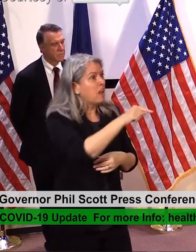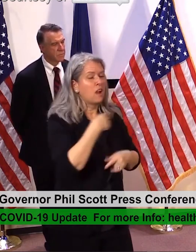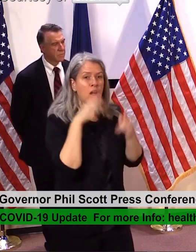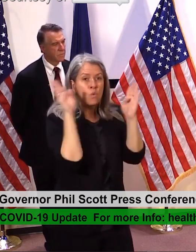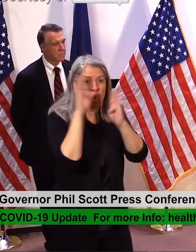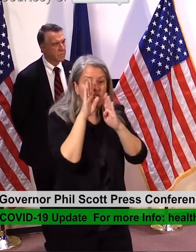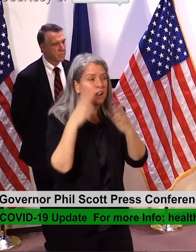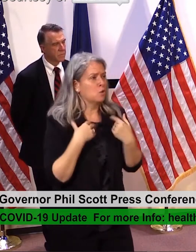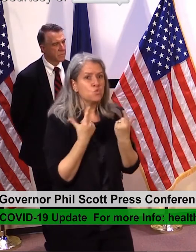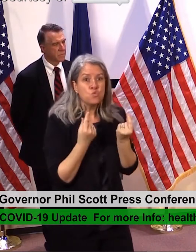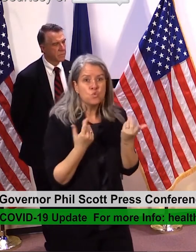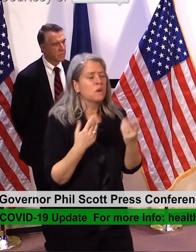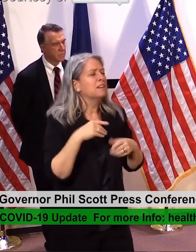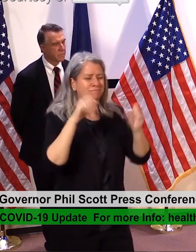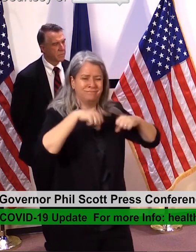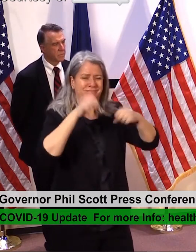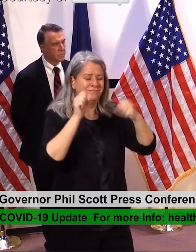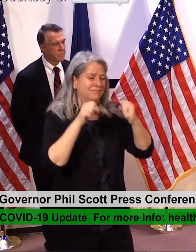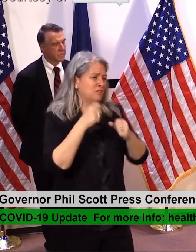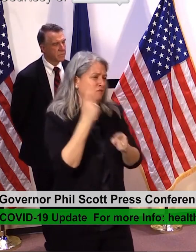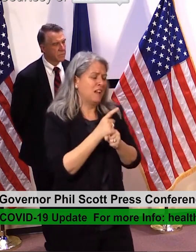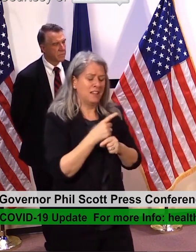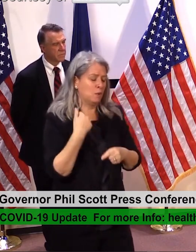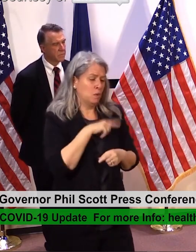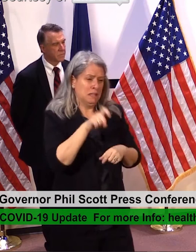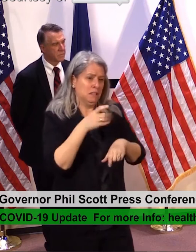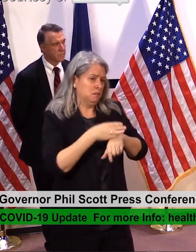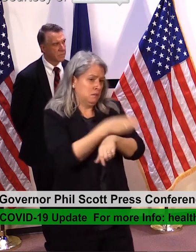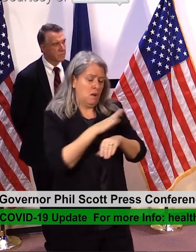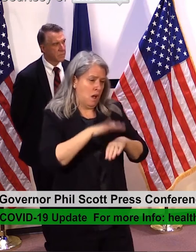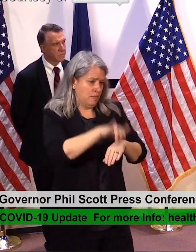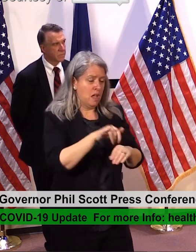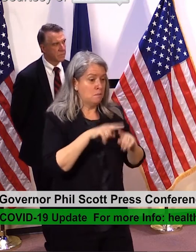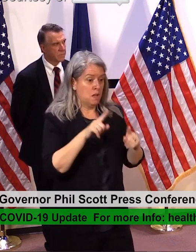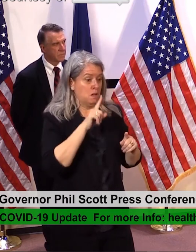implement all along the way. So none of that